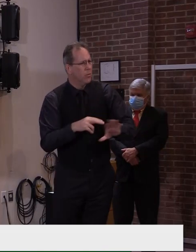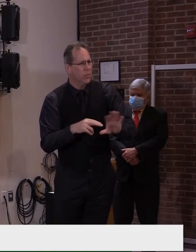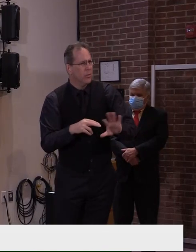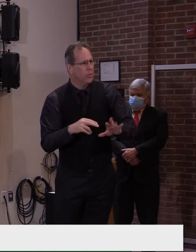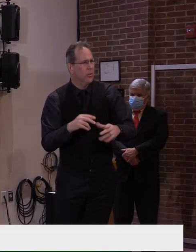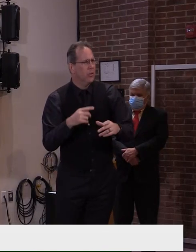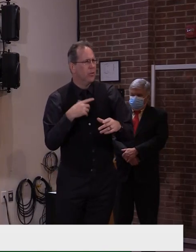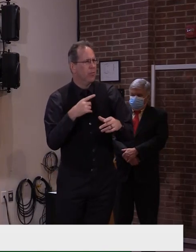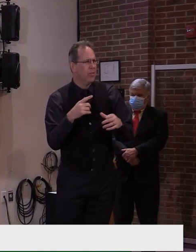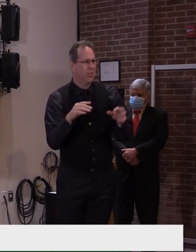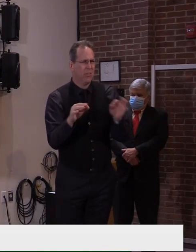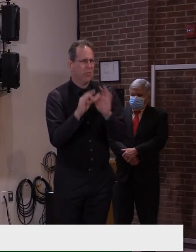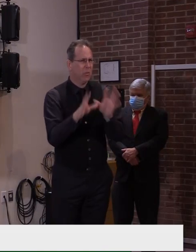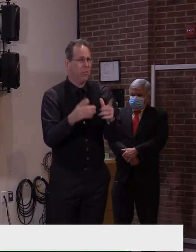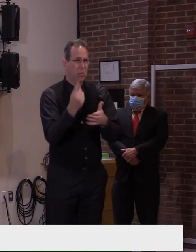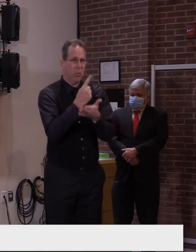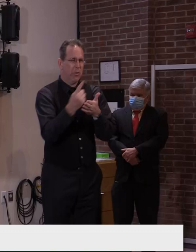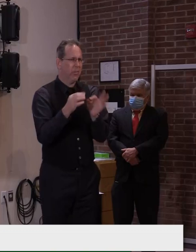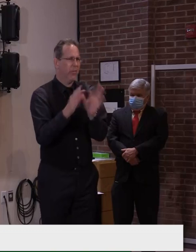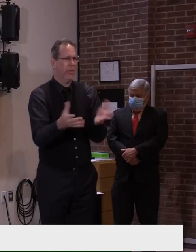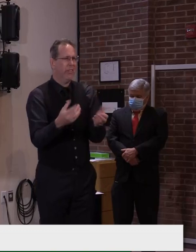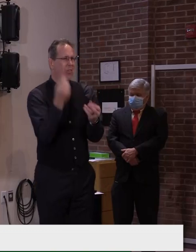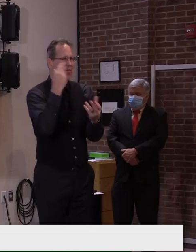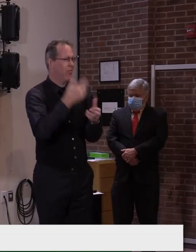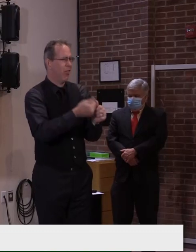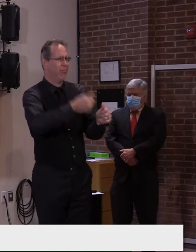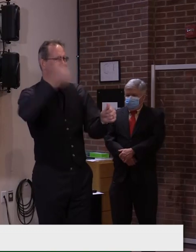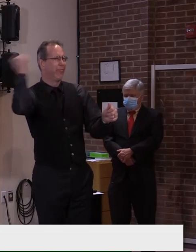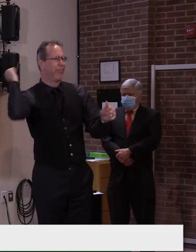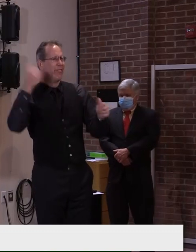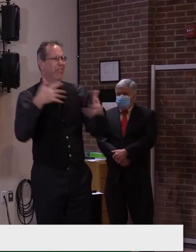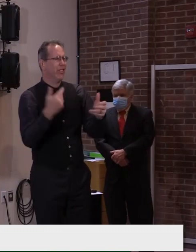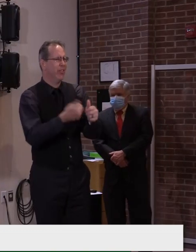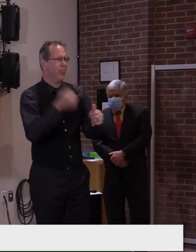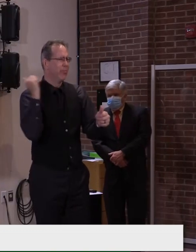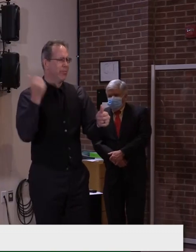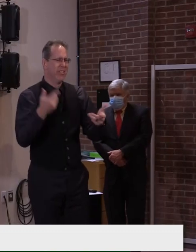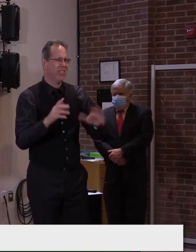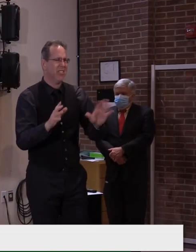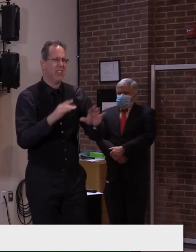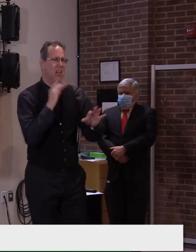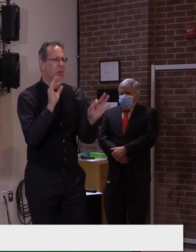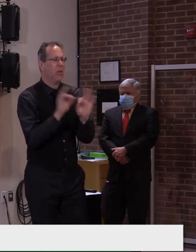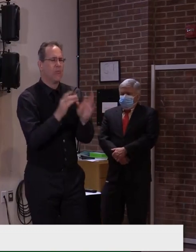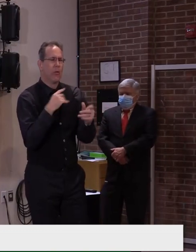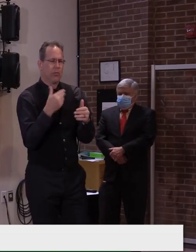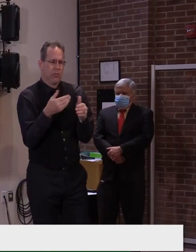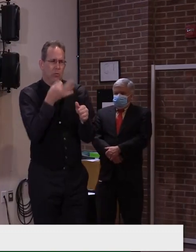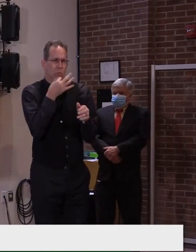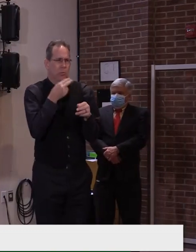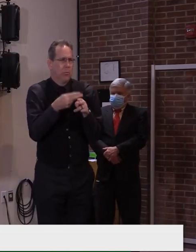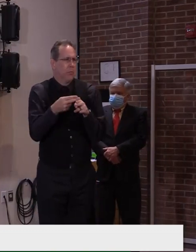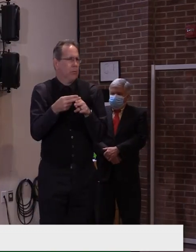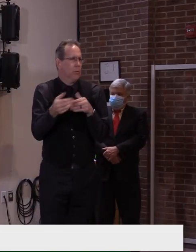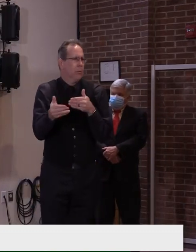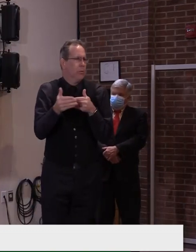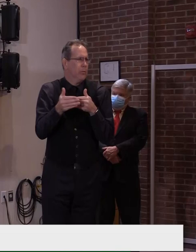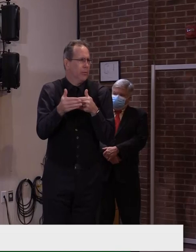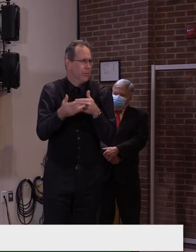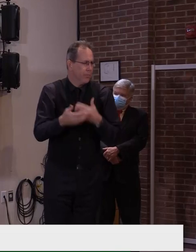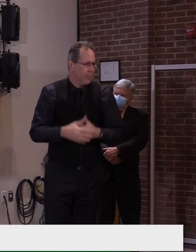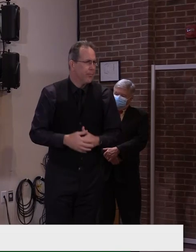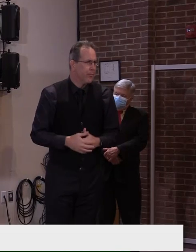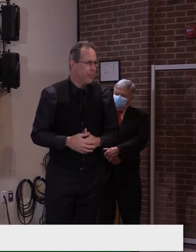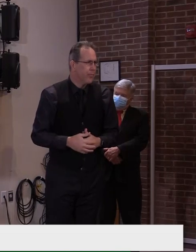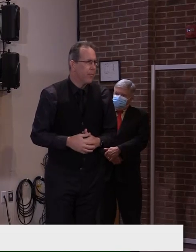taken all the right actions while you were waiting, it would be challenging, which is why we're evolving into a new kind of framework. But